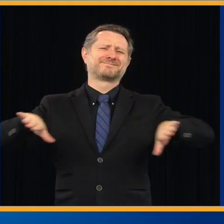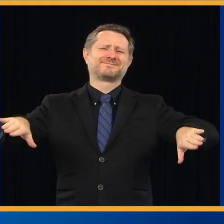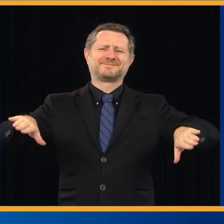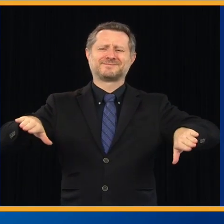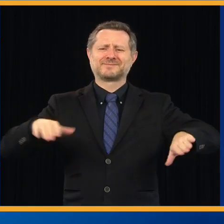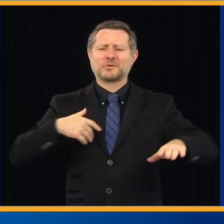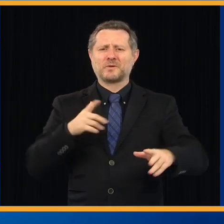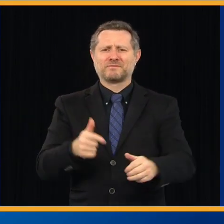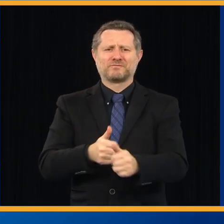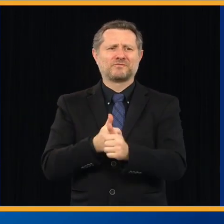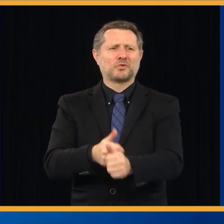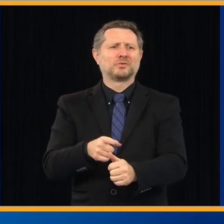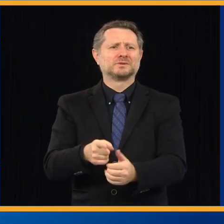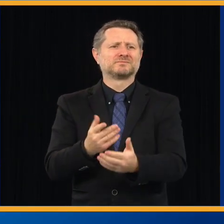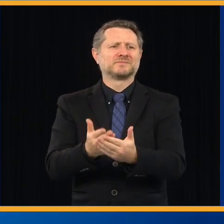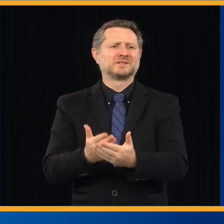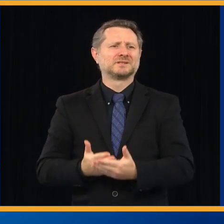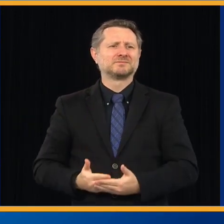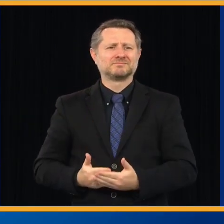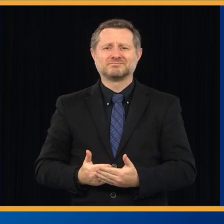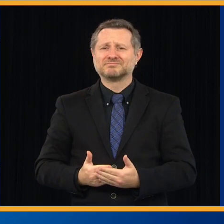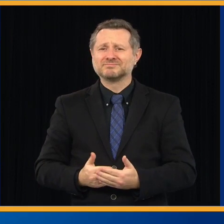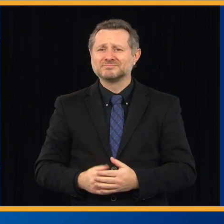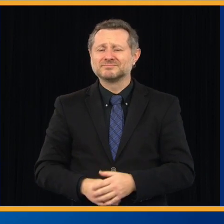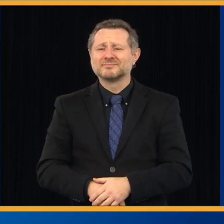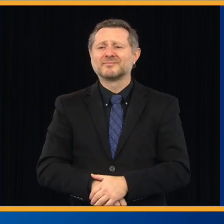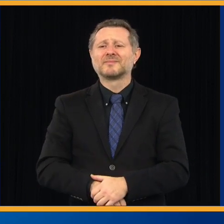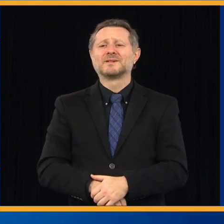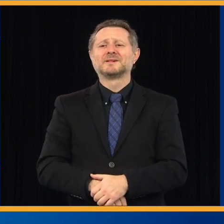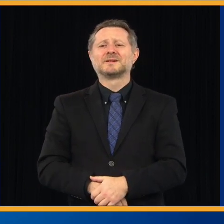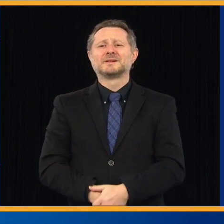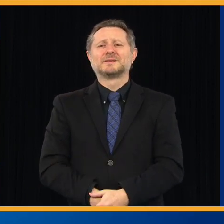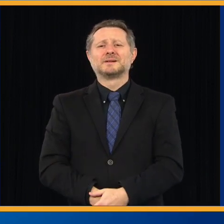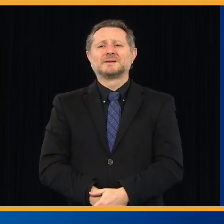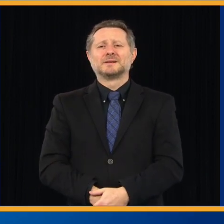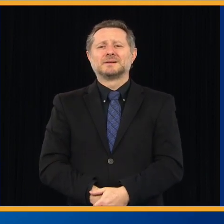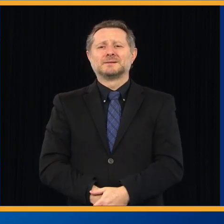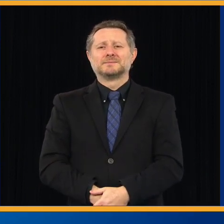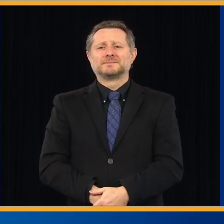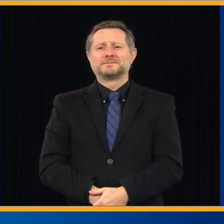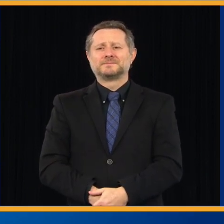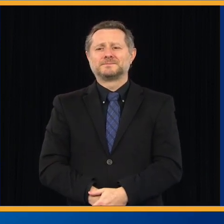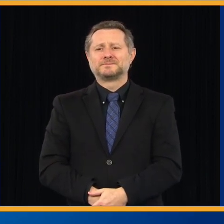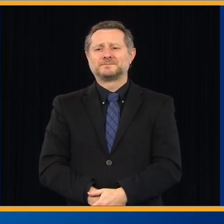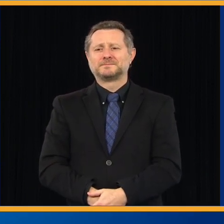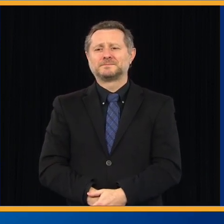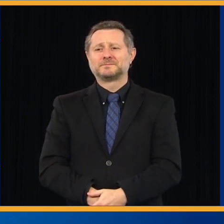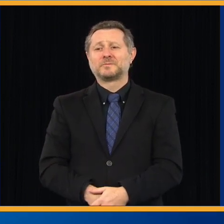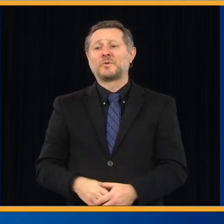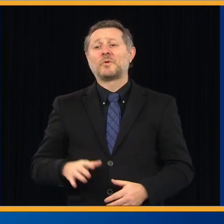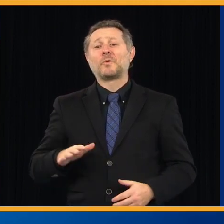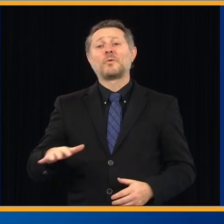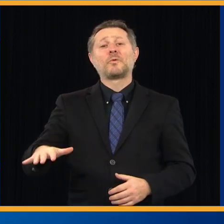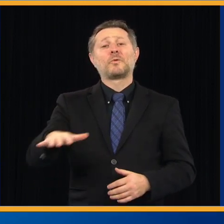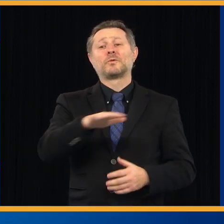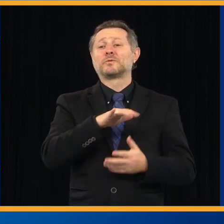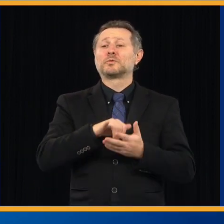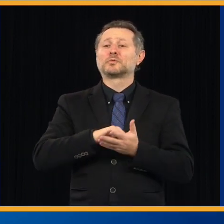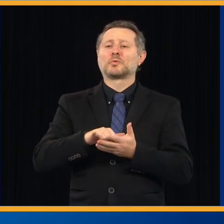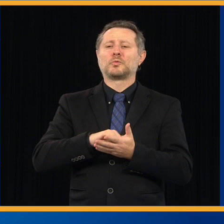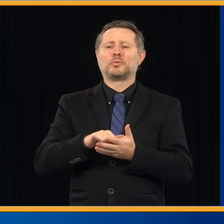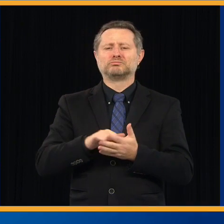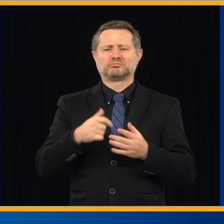of facts. We've been sampling all across the state to determine